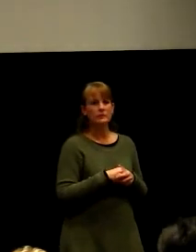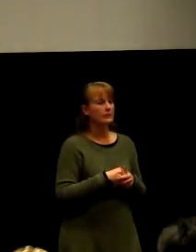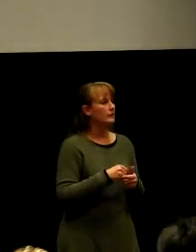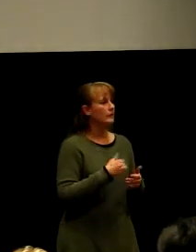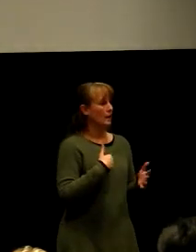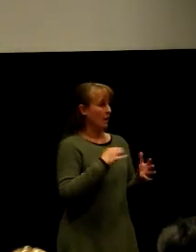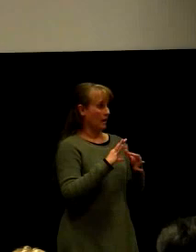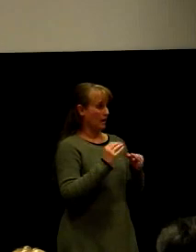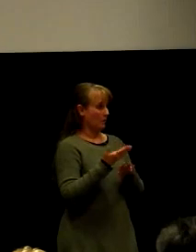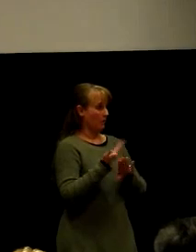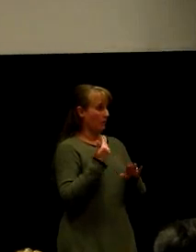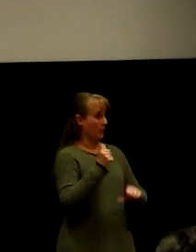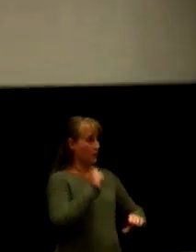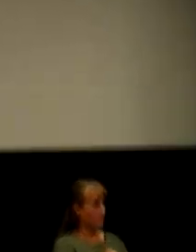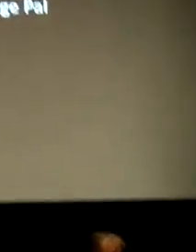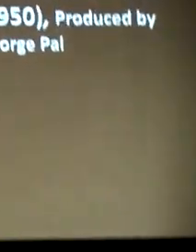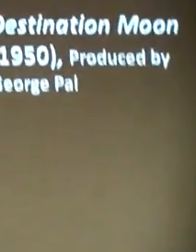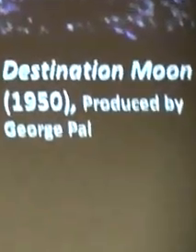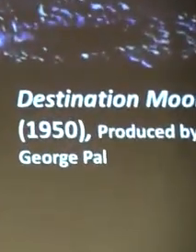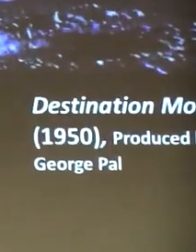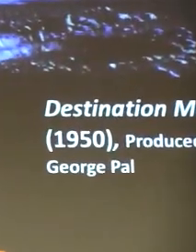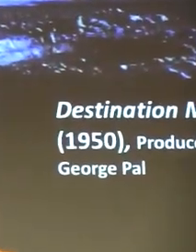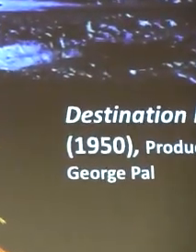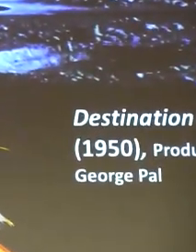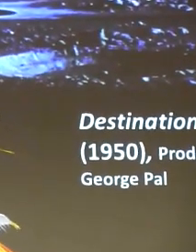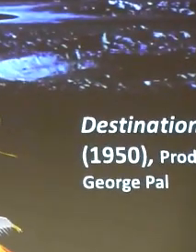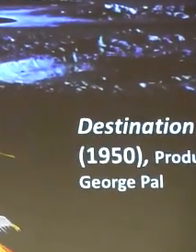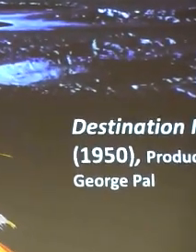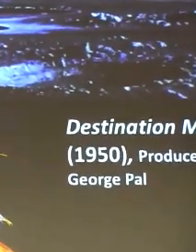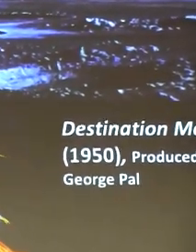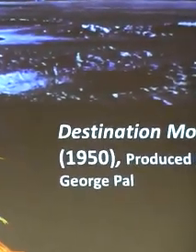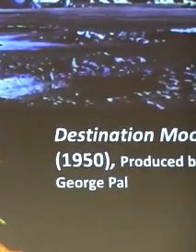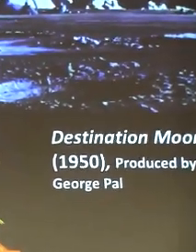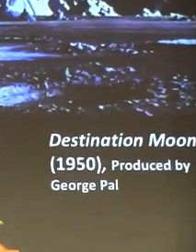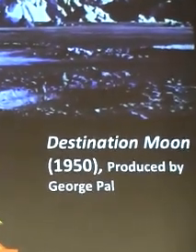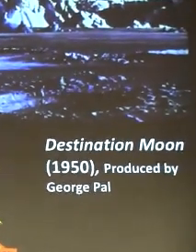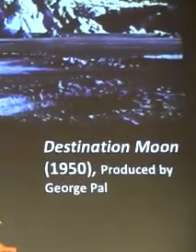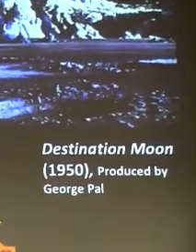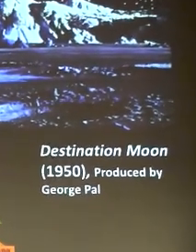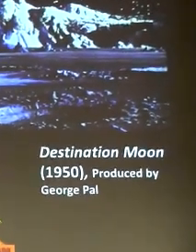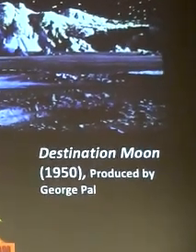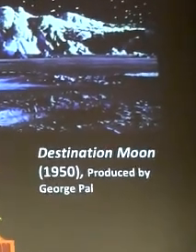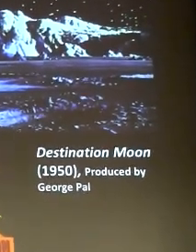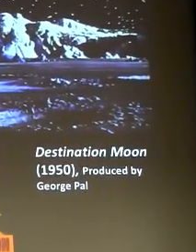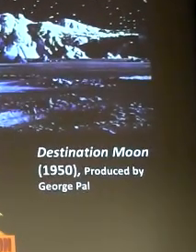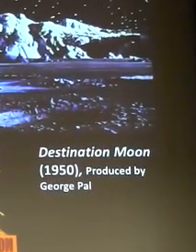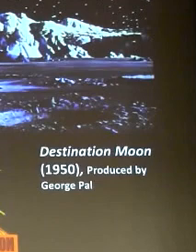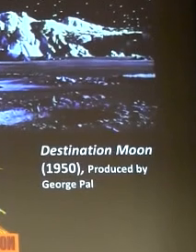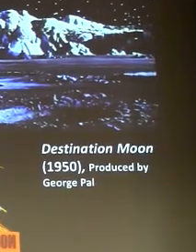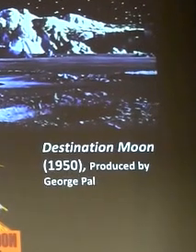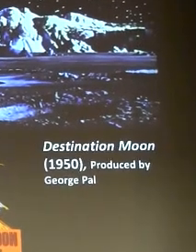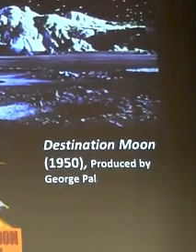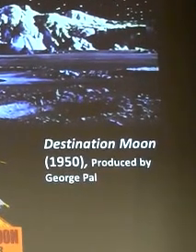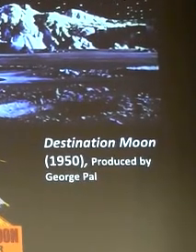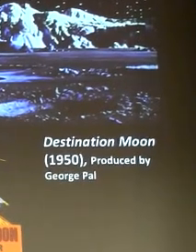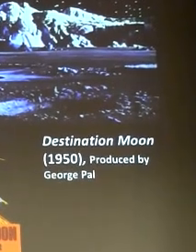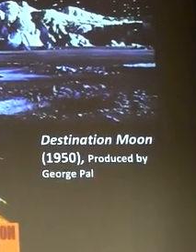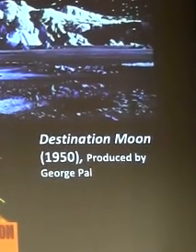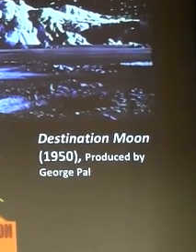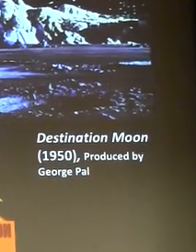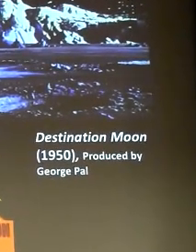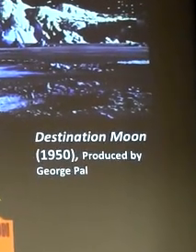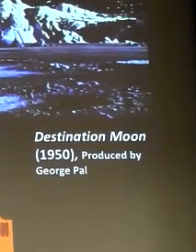I mentioned that science fiction films had not done much with the whys. Things to Come, which is a film based on H.G.